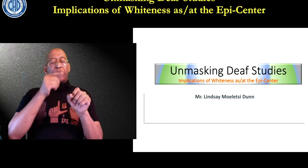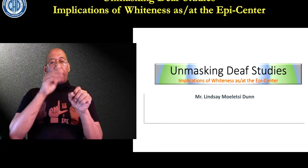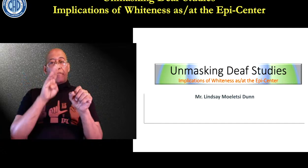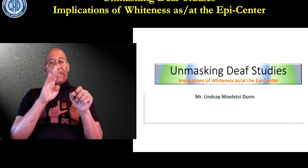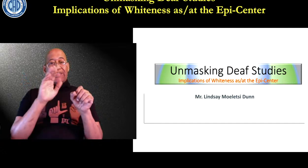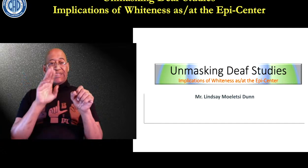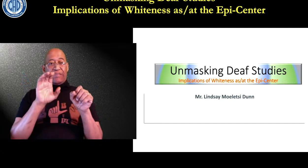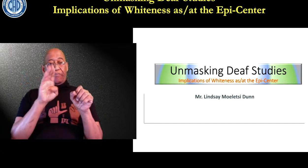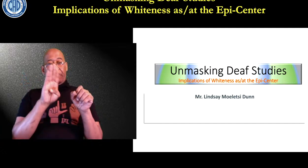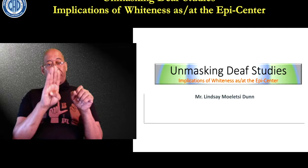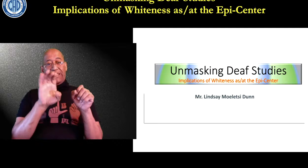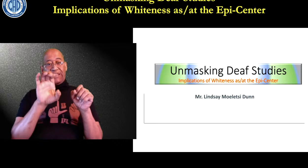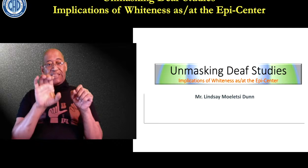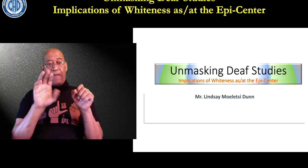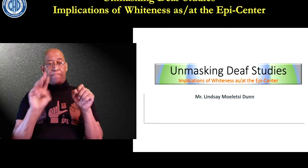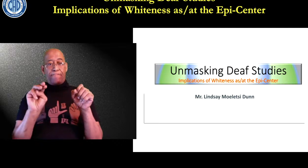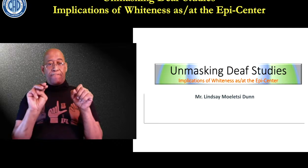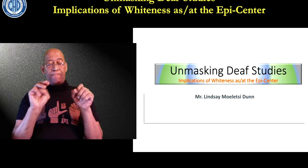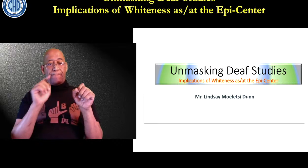At 15 years of age,